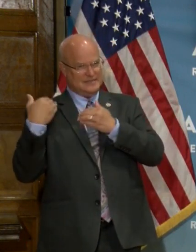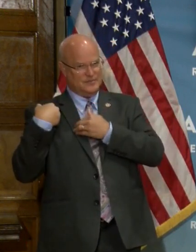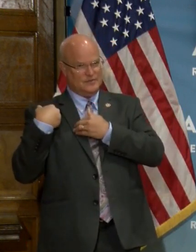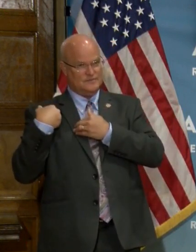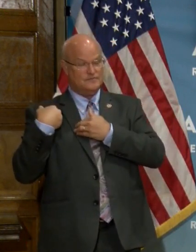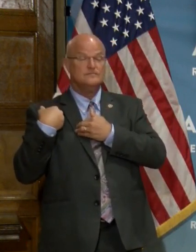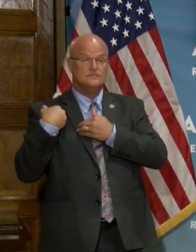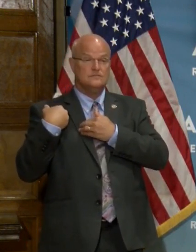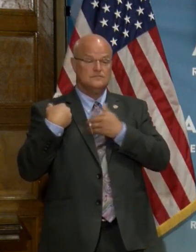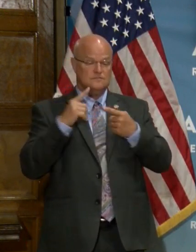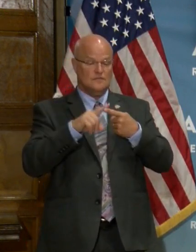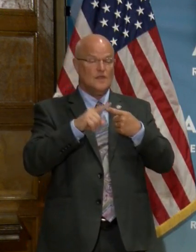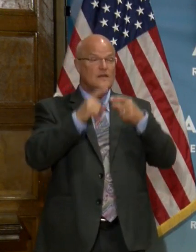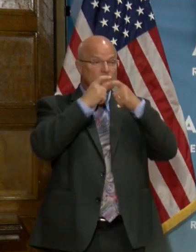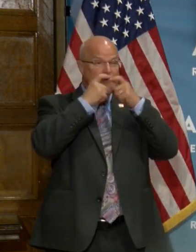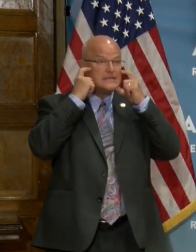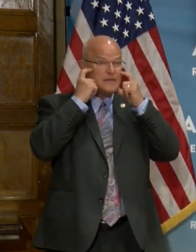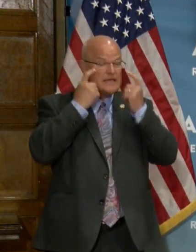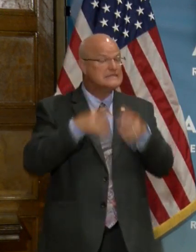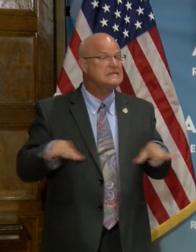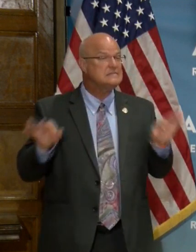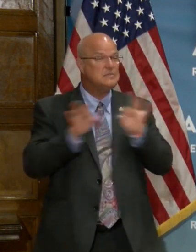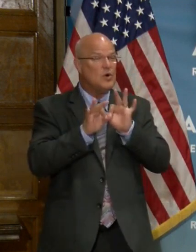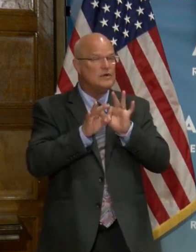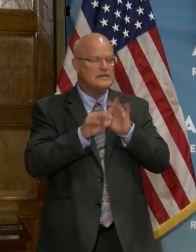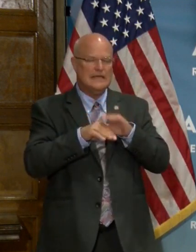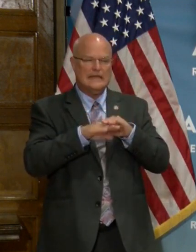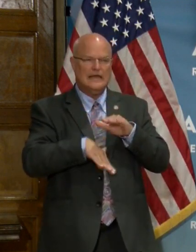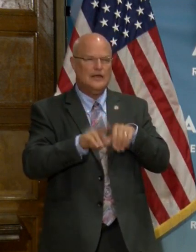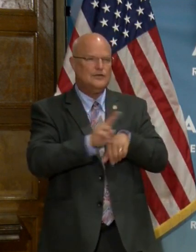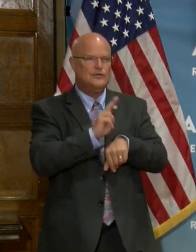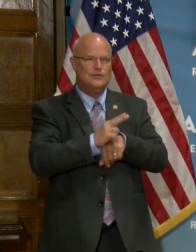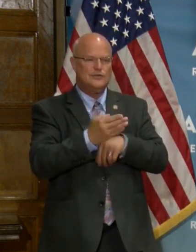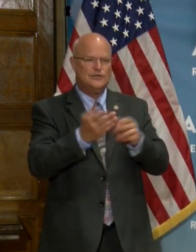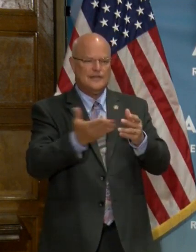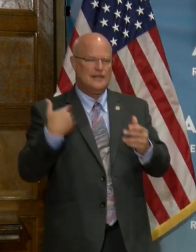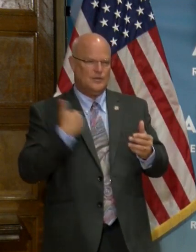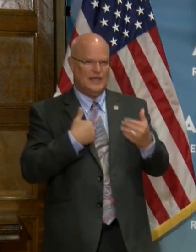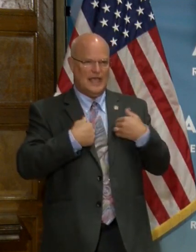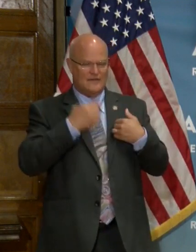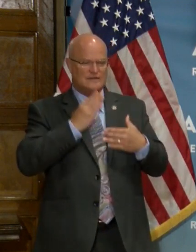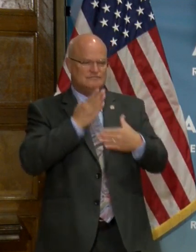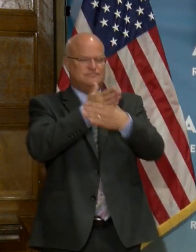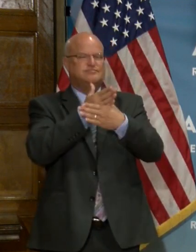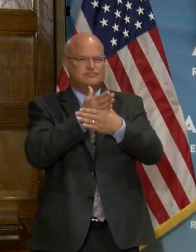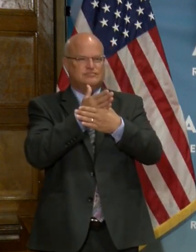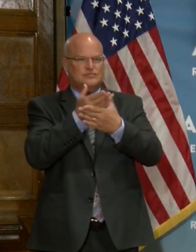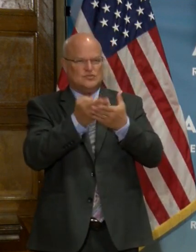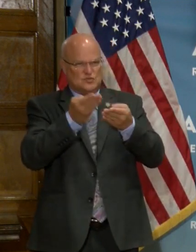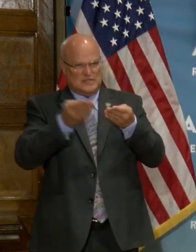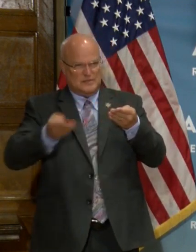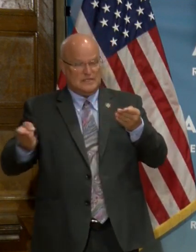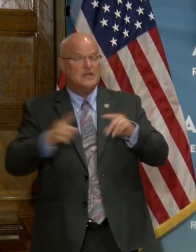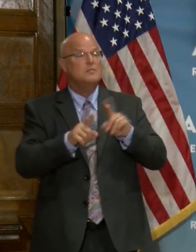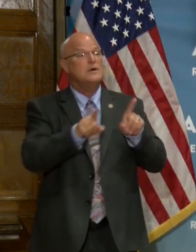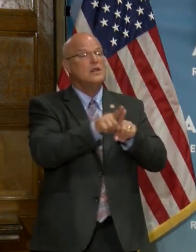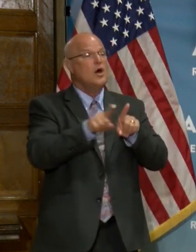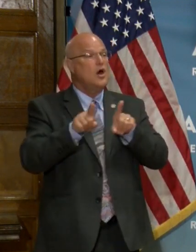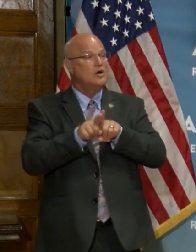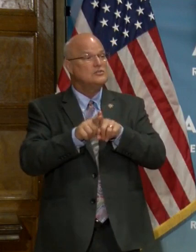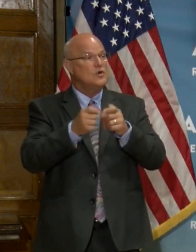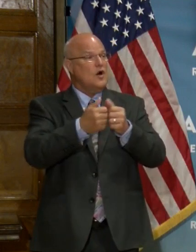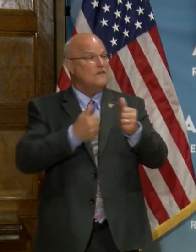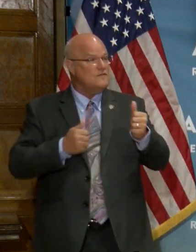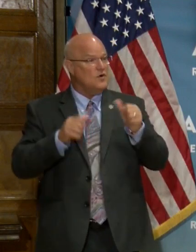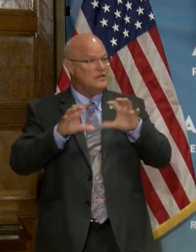face masks because that's a very important and underused resource that we have for interrupting transmission, but also